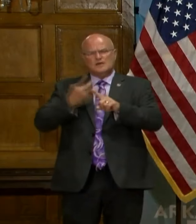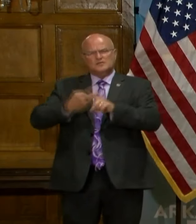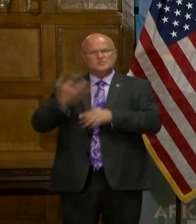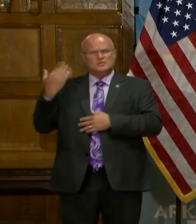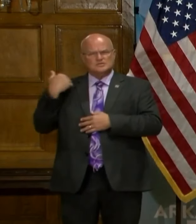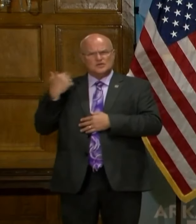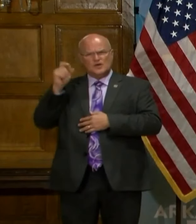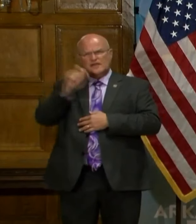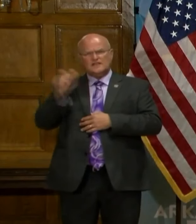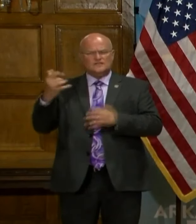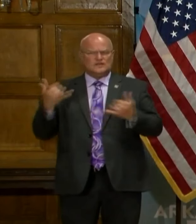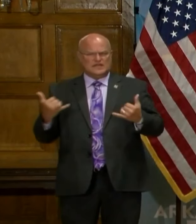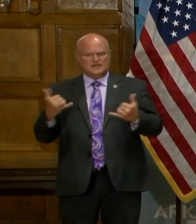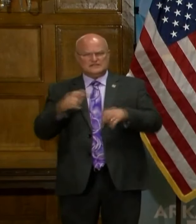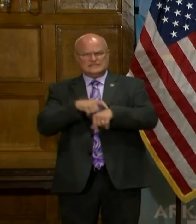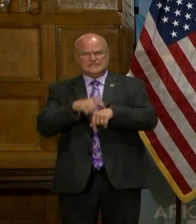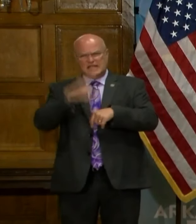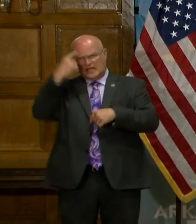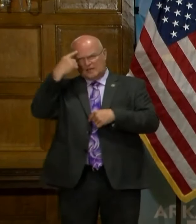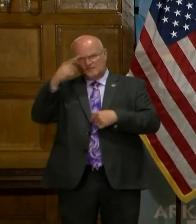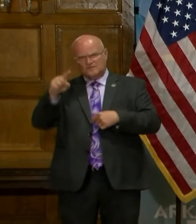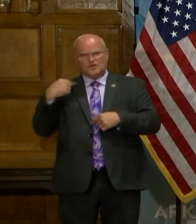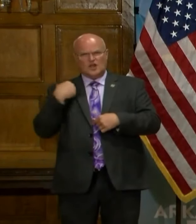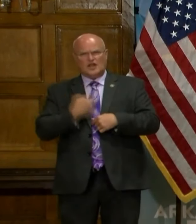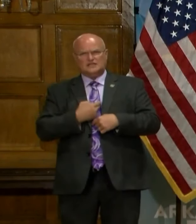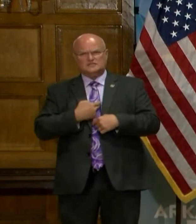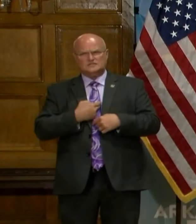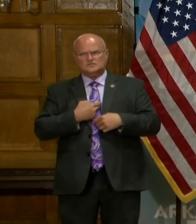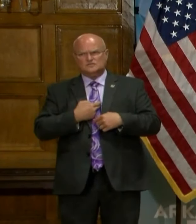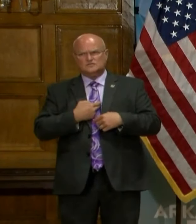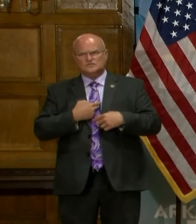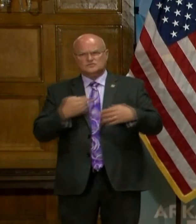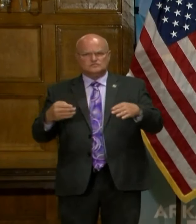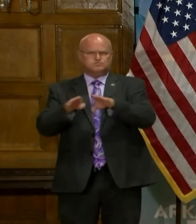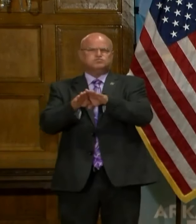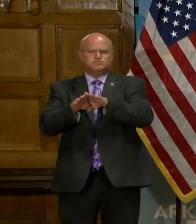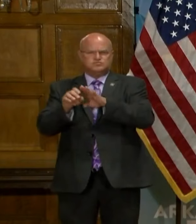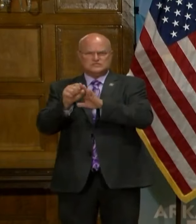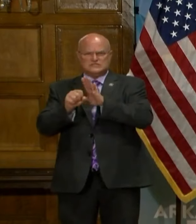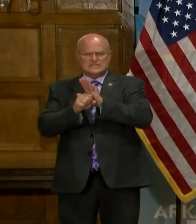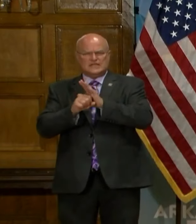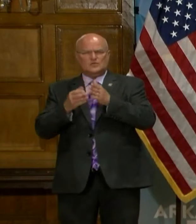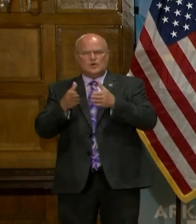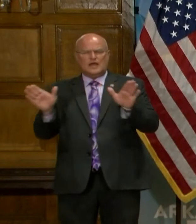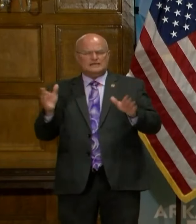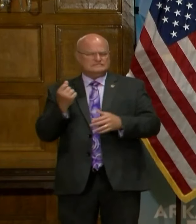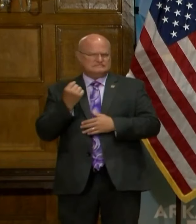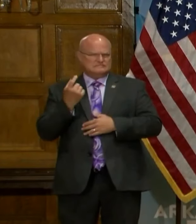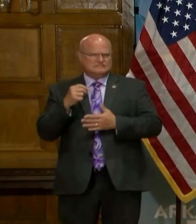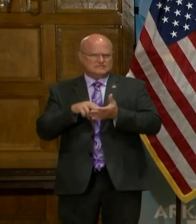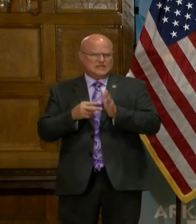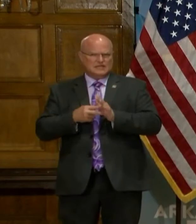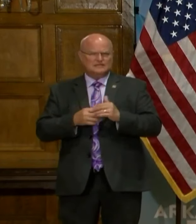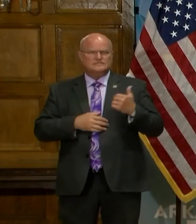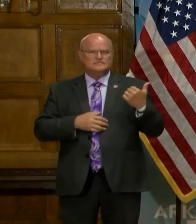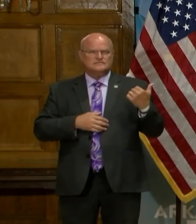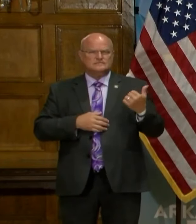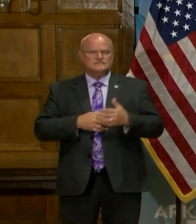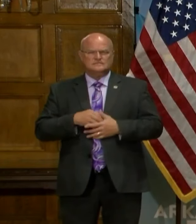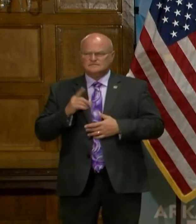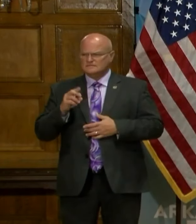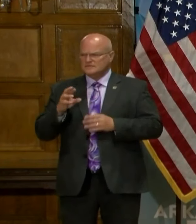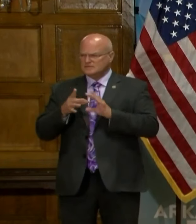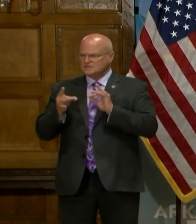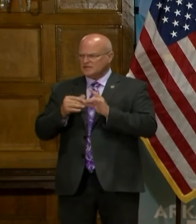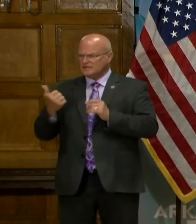ago, and therefore now is the time for a stricter lockdown or a statewide order on masks. Do you see what I'm saying? Dr. Smith,